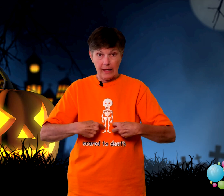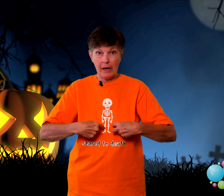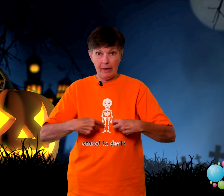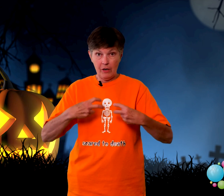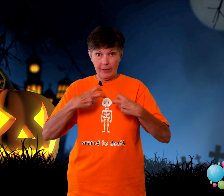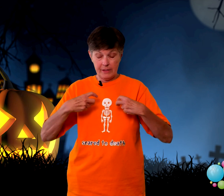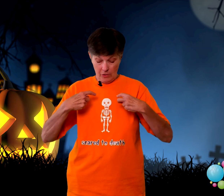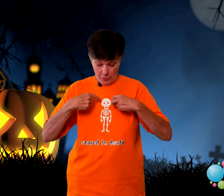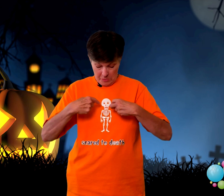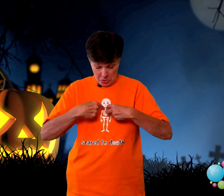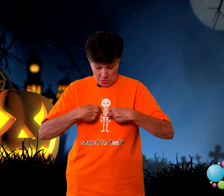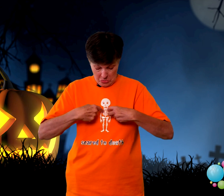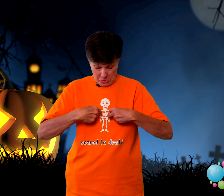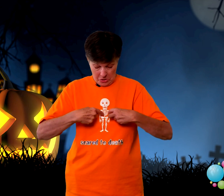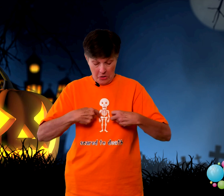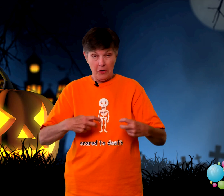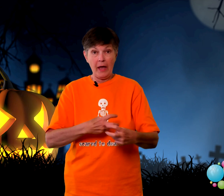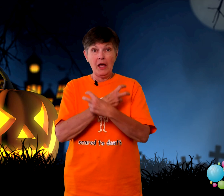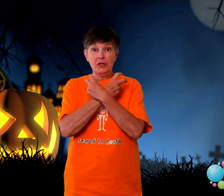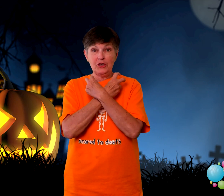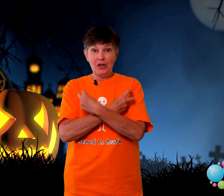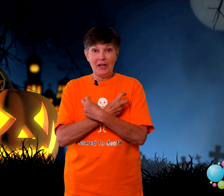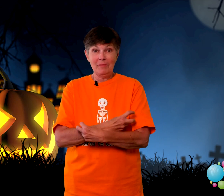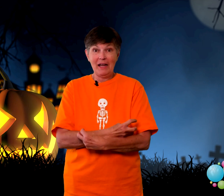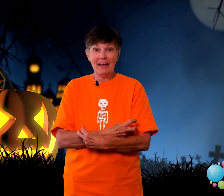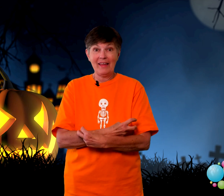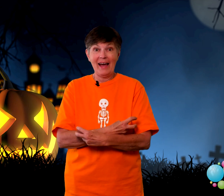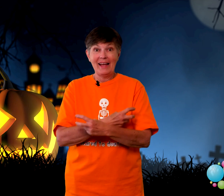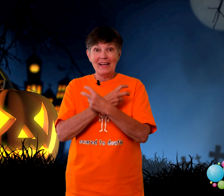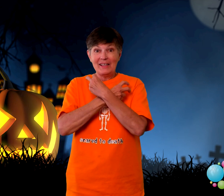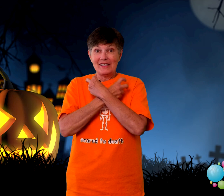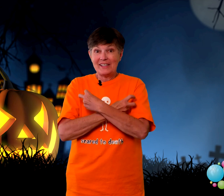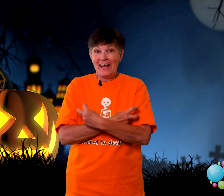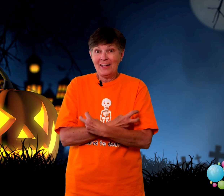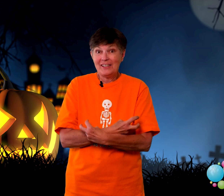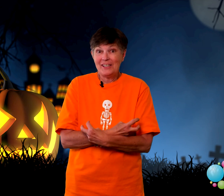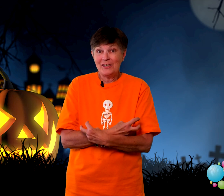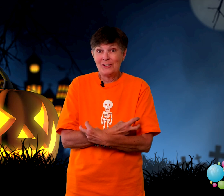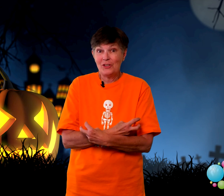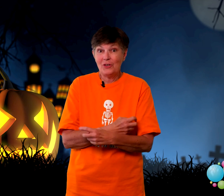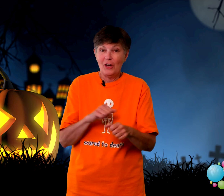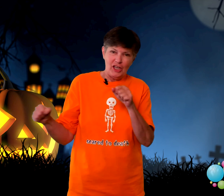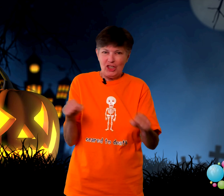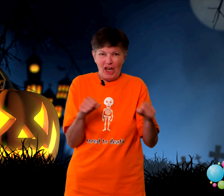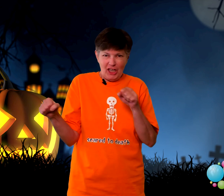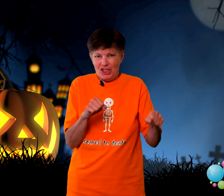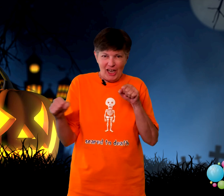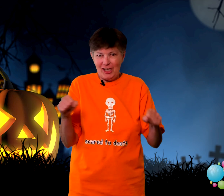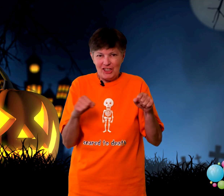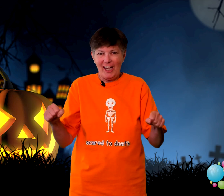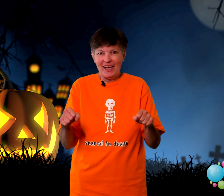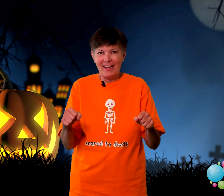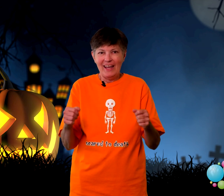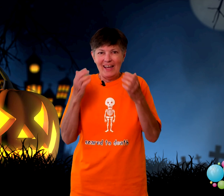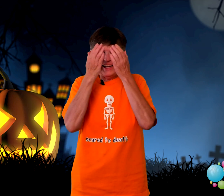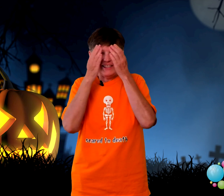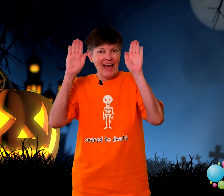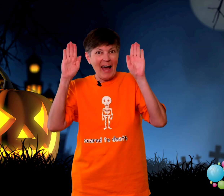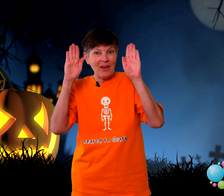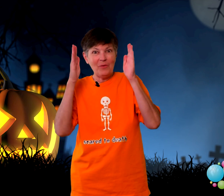guy right here. Like, see the ribs there? Okay, so you're going to come down like that. Skeletons do shake, shake, shake. It's